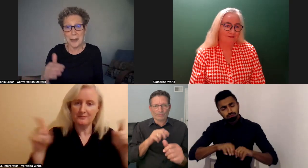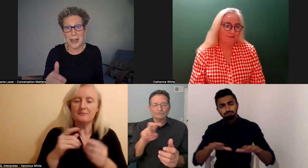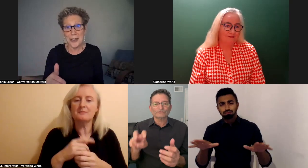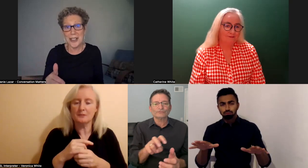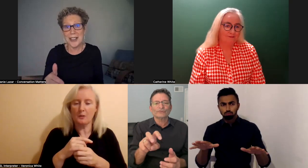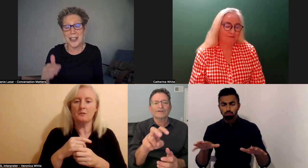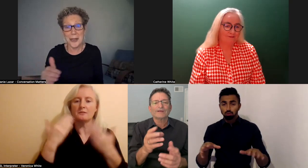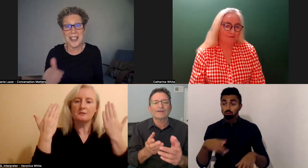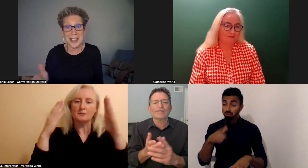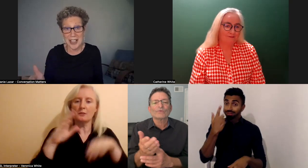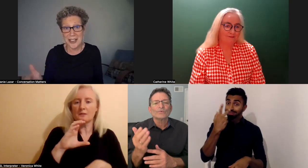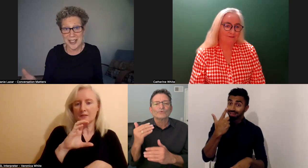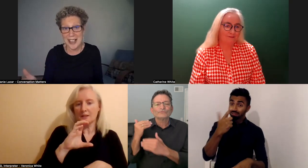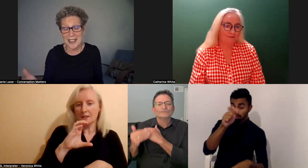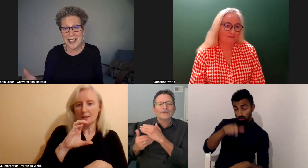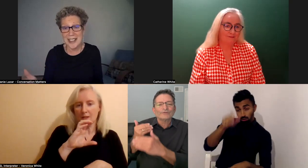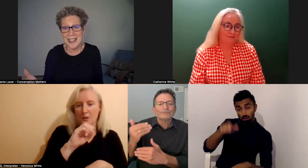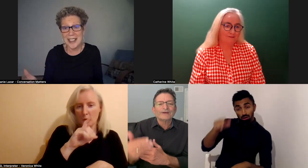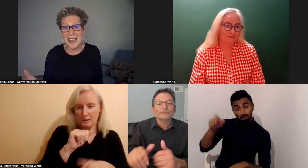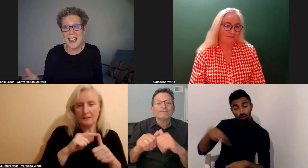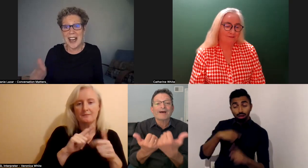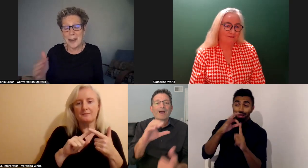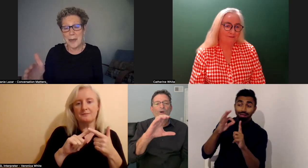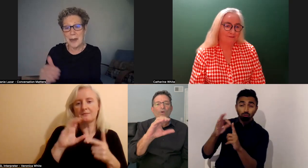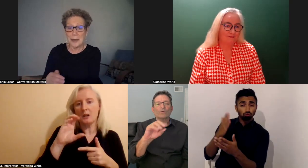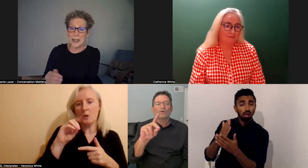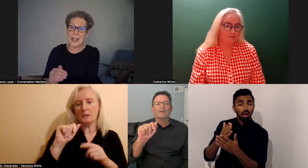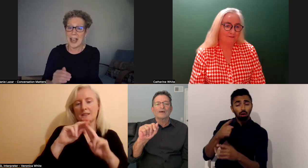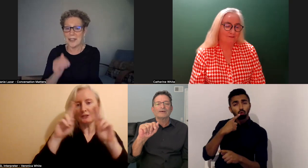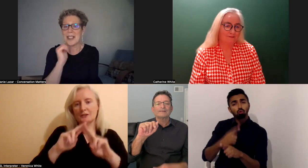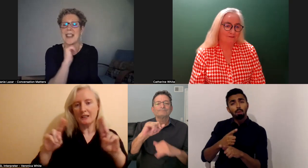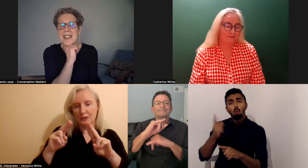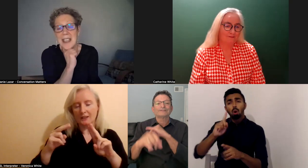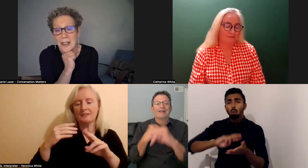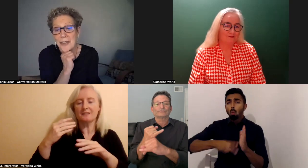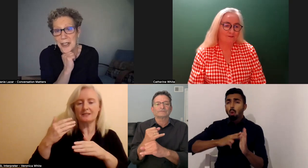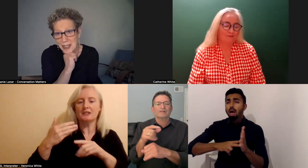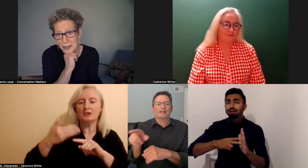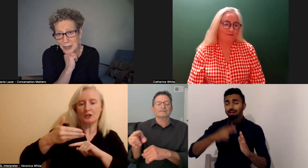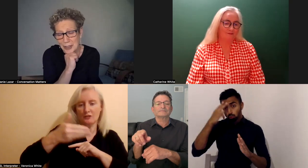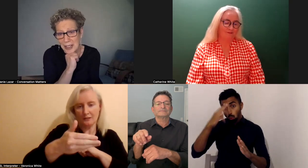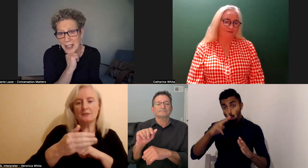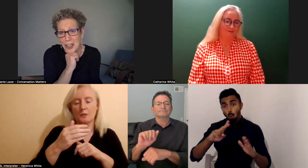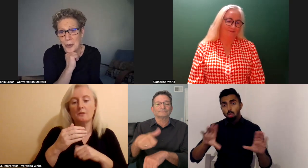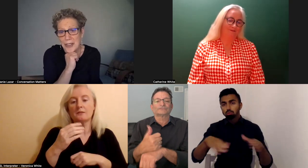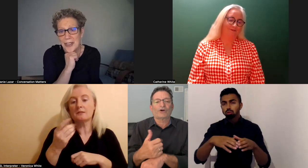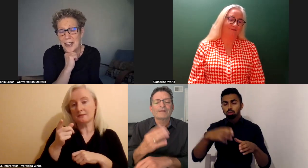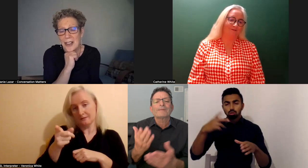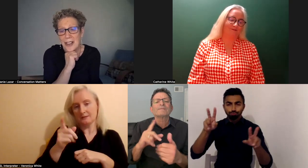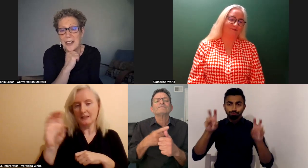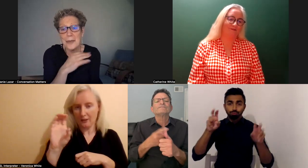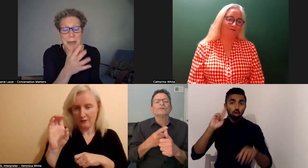of how Coda International started. And maybe what we'll do, Catherine, is kick off first of all